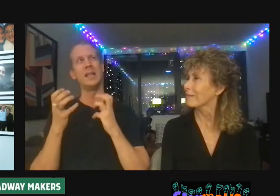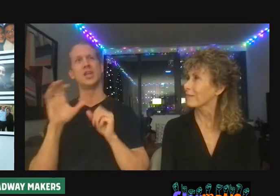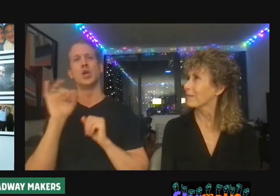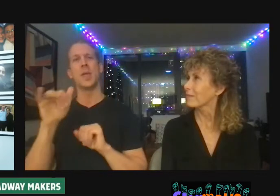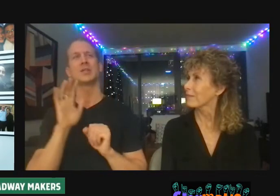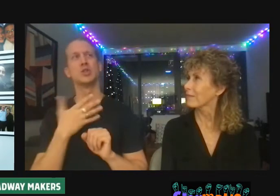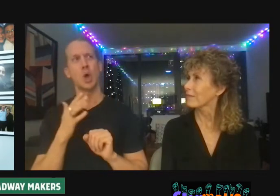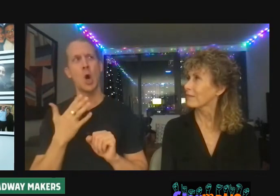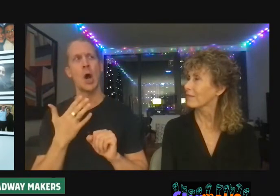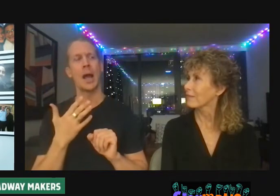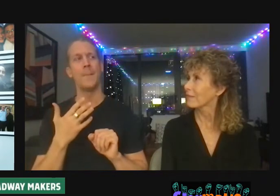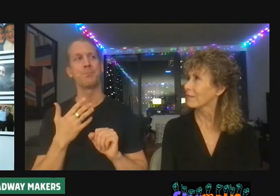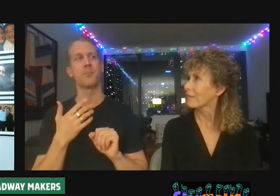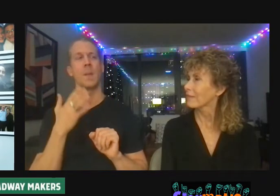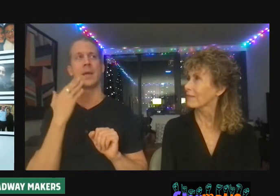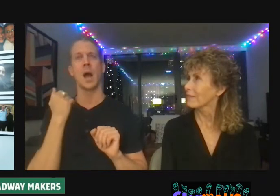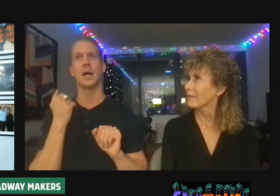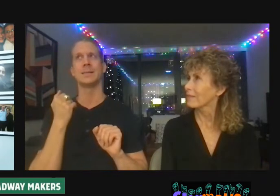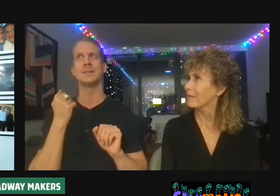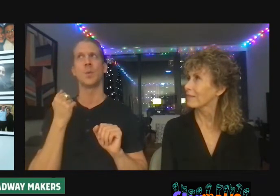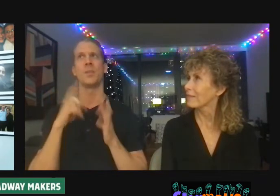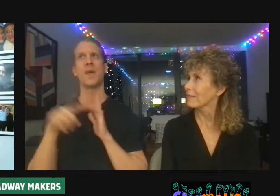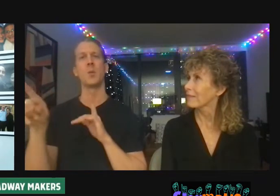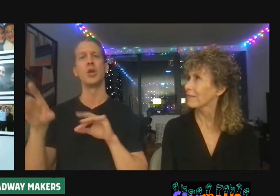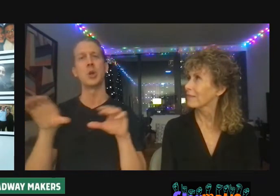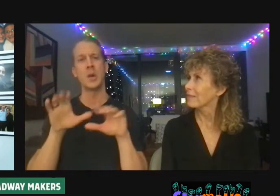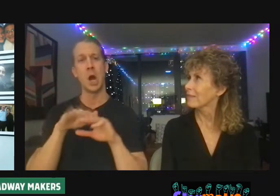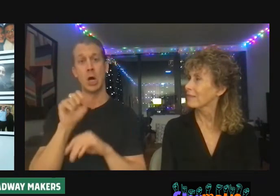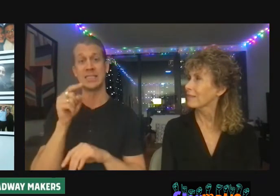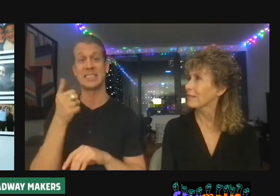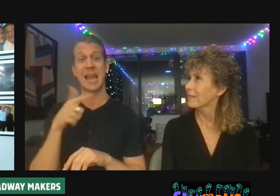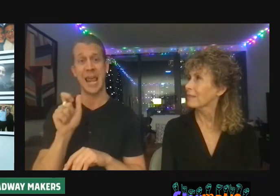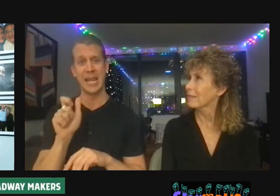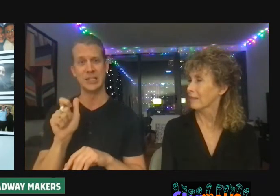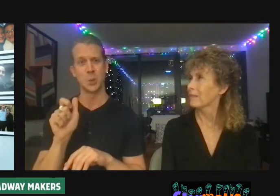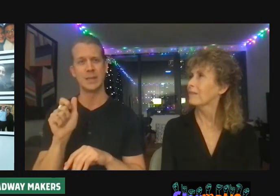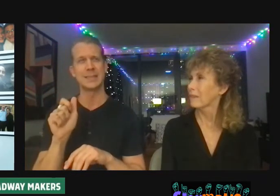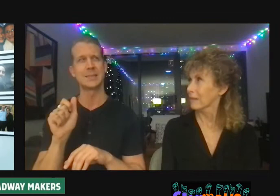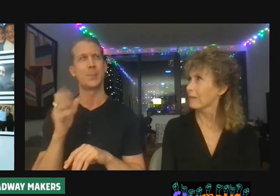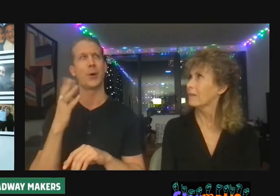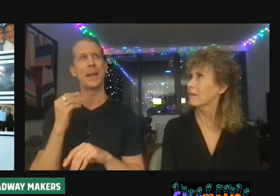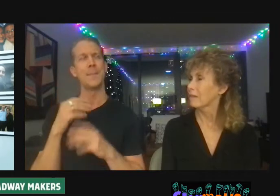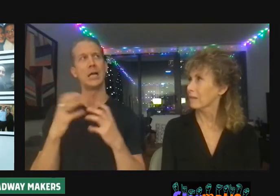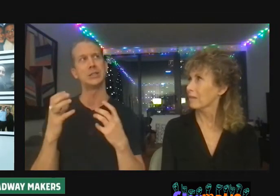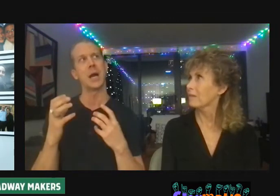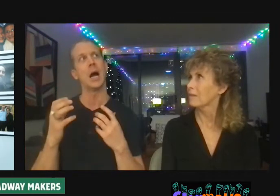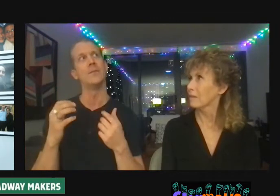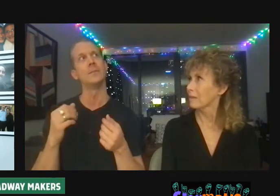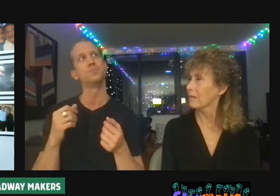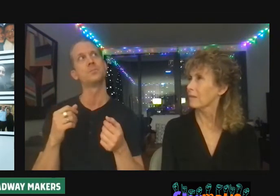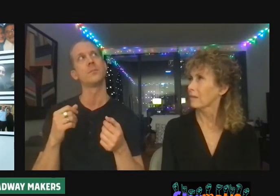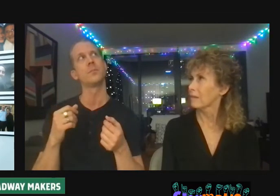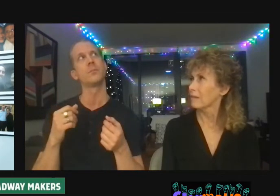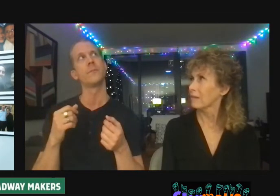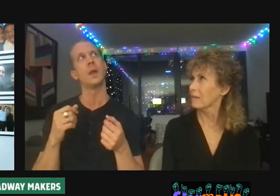I wanted to do that song because what they were doing on stage was pretty much